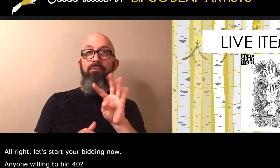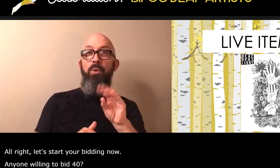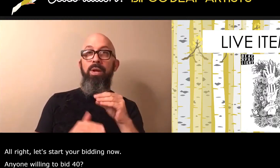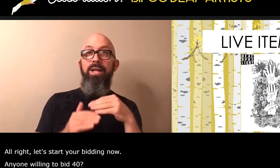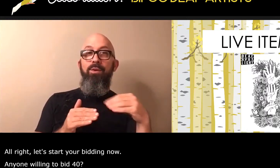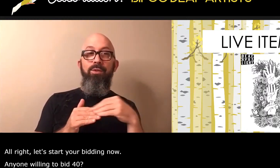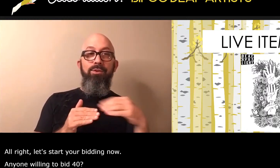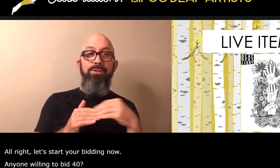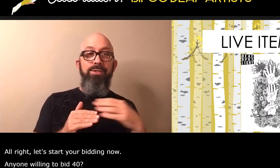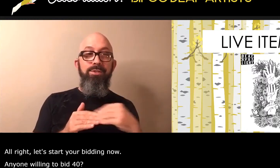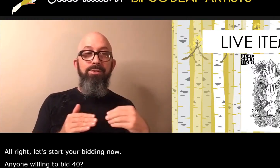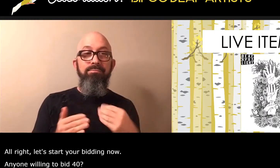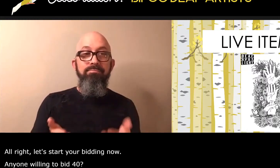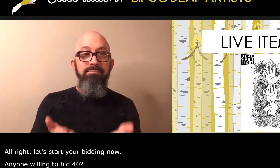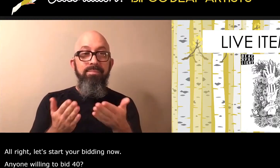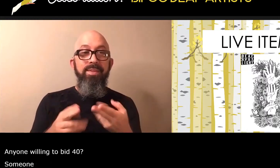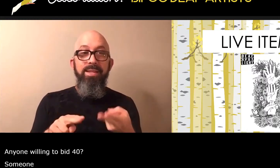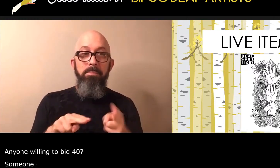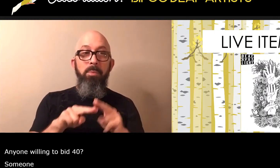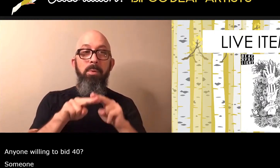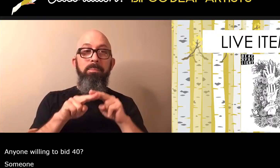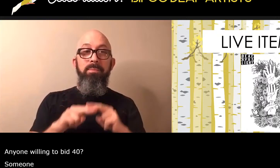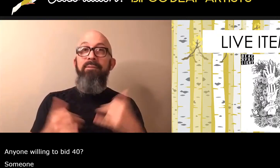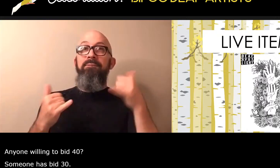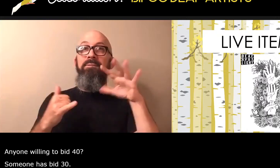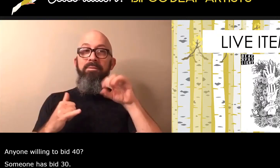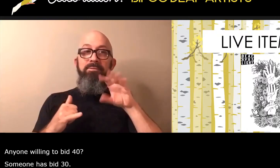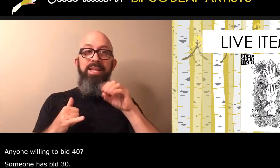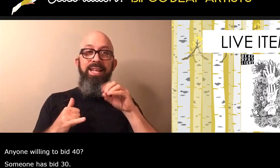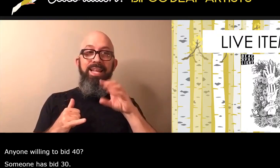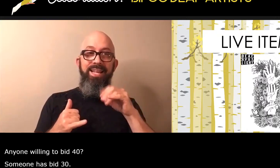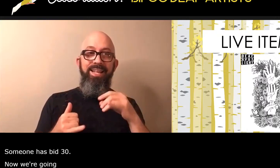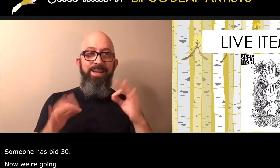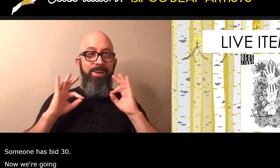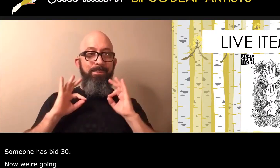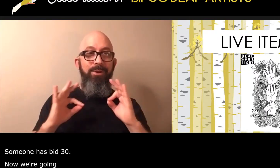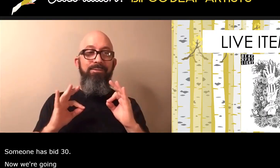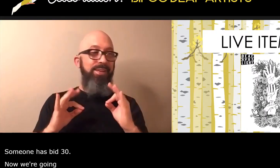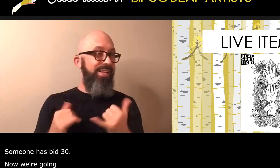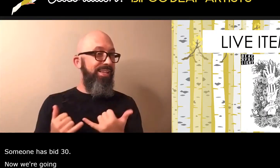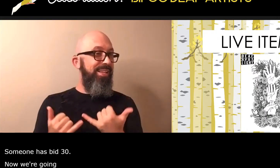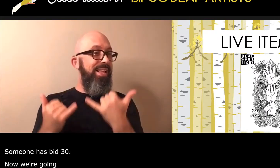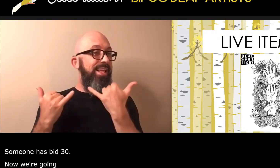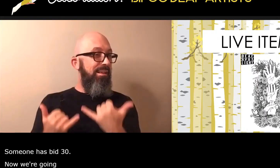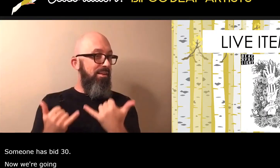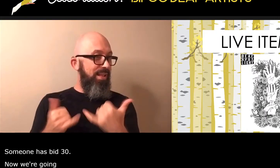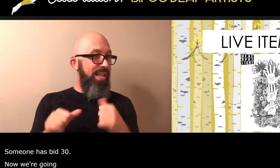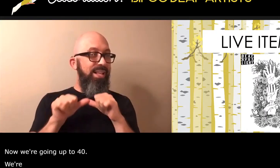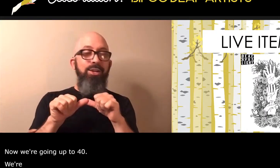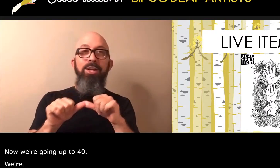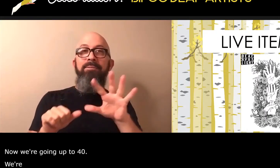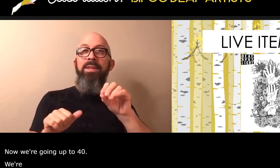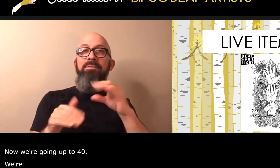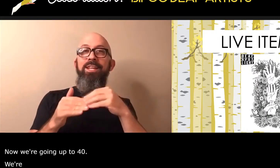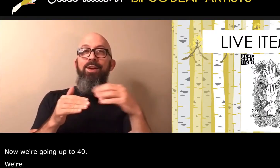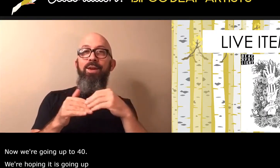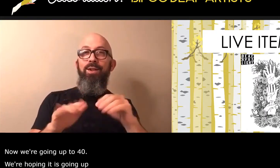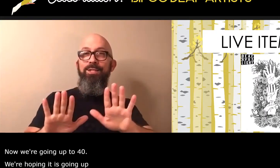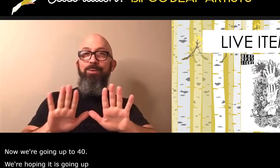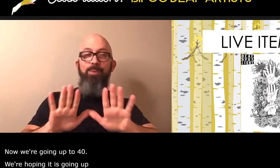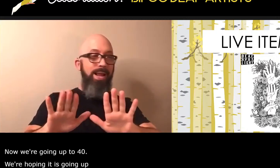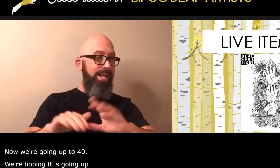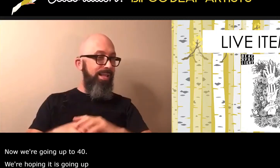Someone has bid 30. Now we're going up to 40. We're hoping it's going up. Oh, now we're at 50. Excellent.